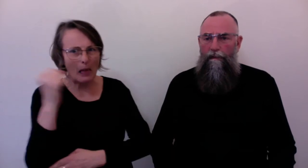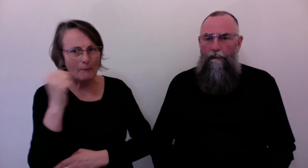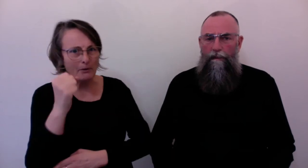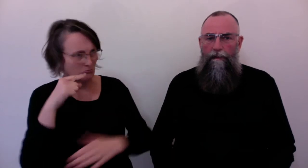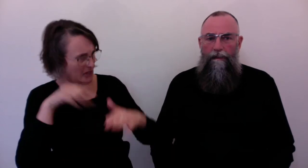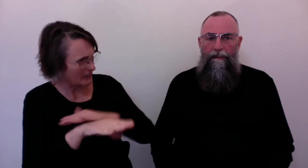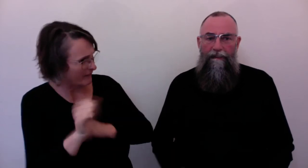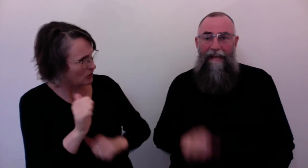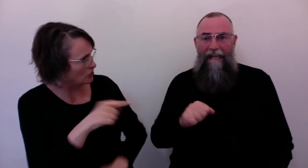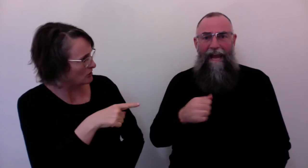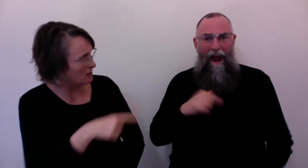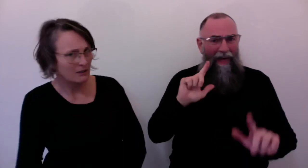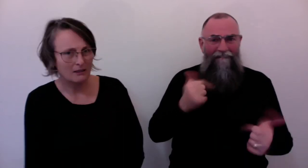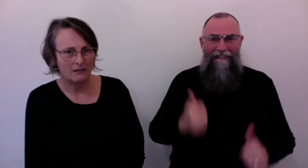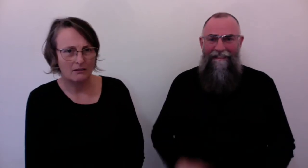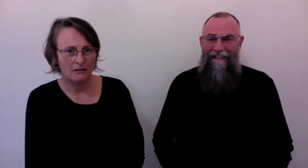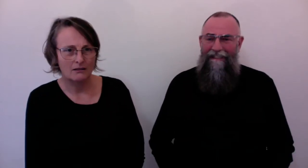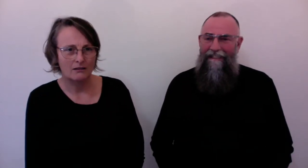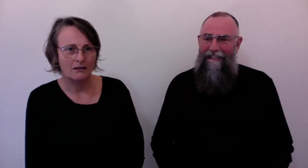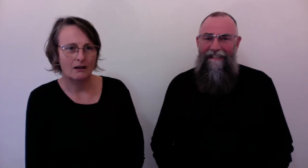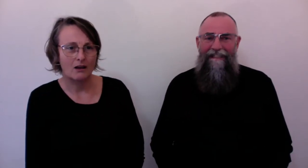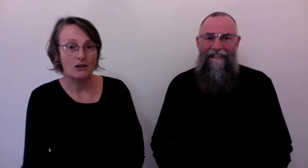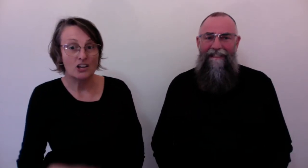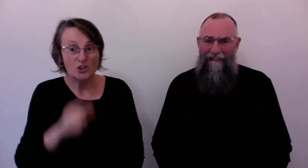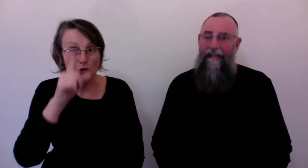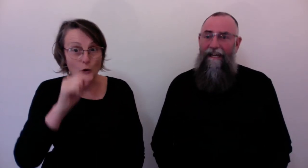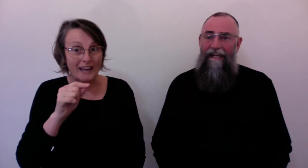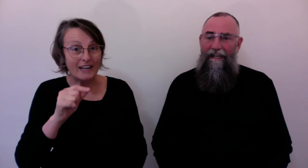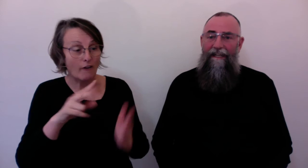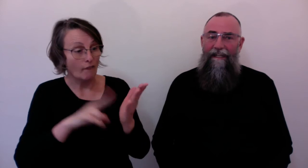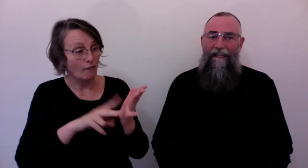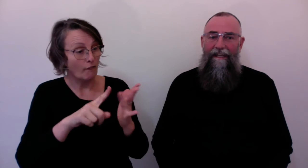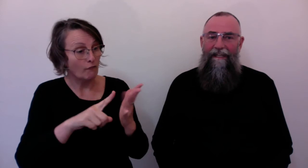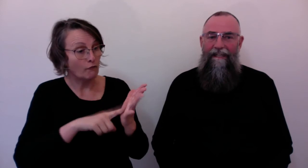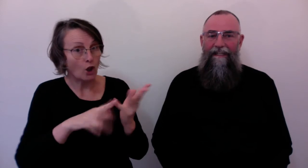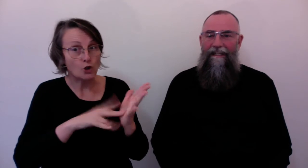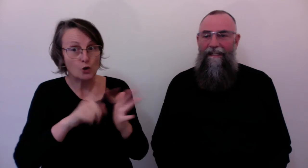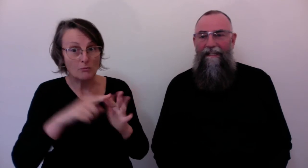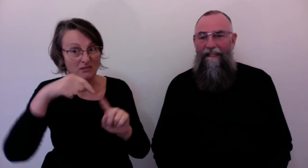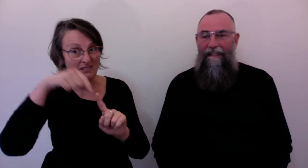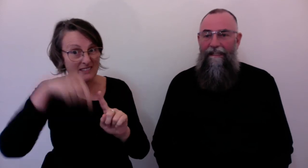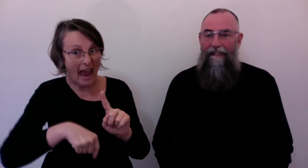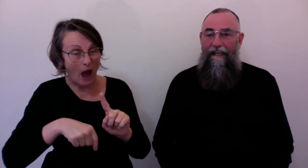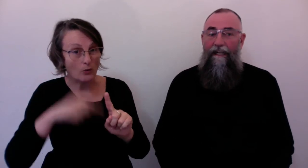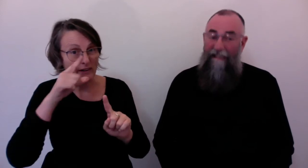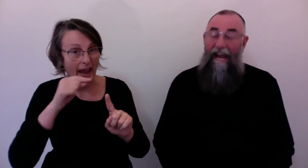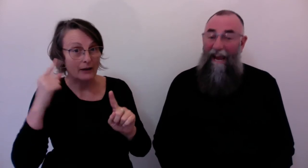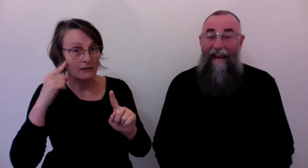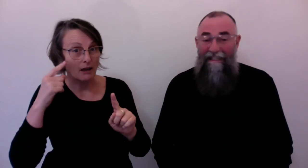Yeah, I love it. Okay, can you Yeah. turn the volume down? Yeah. Hey, you're saying it so casually, so you can turn. Yeah,